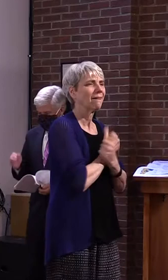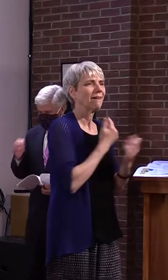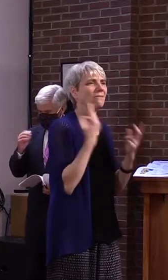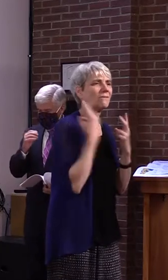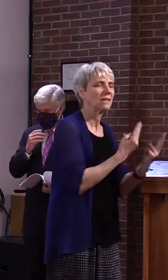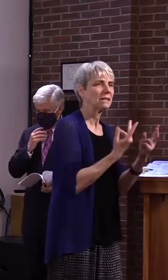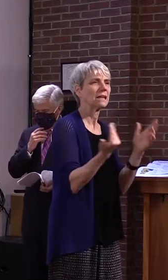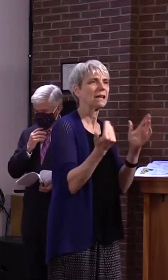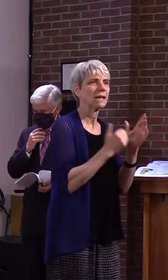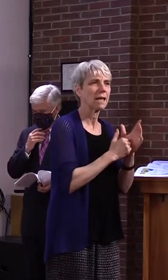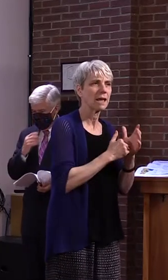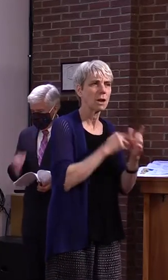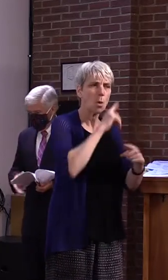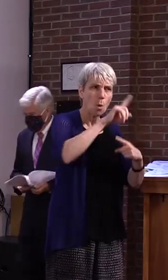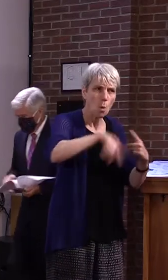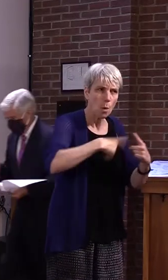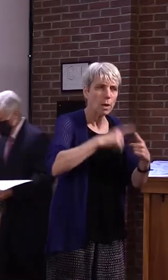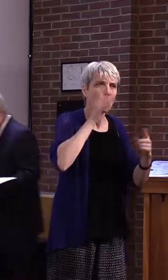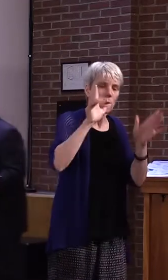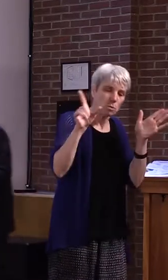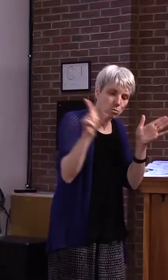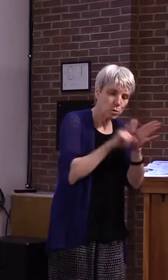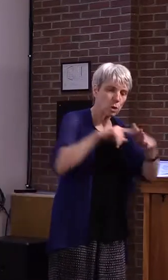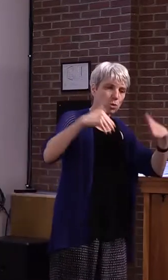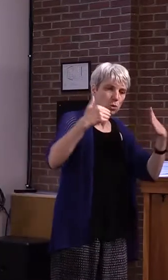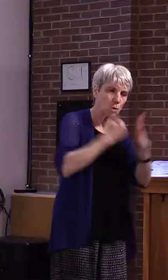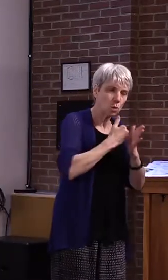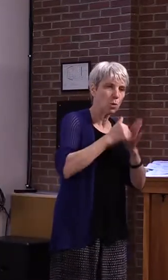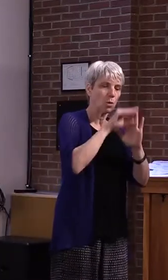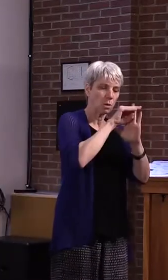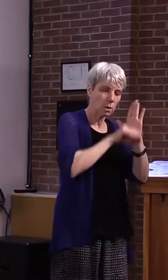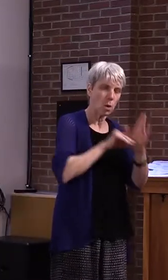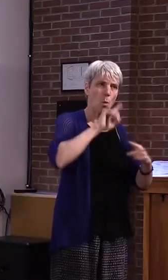families expect to hear an update about it?